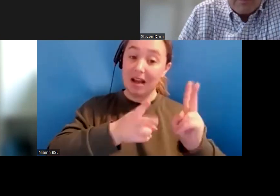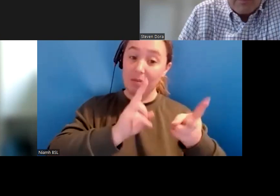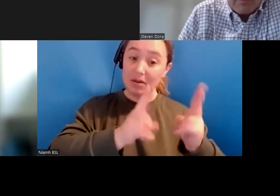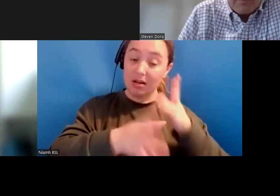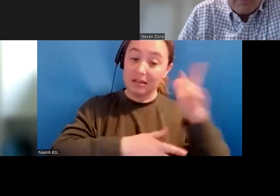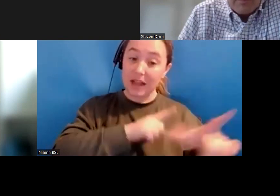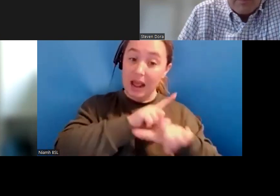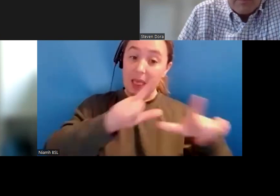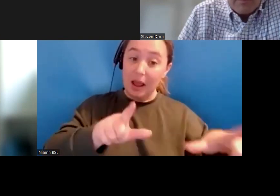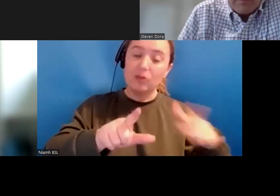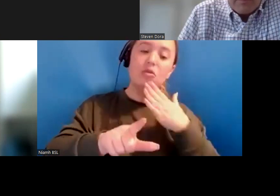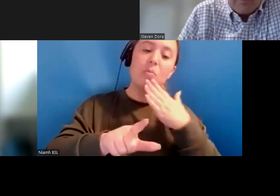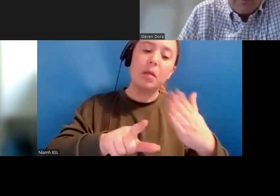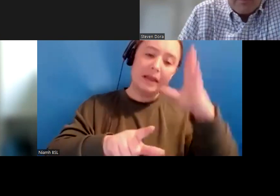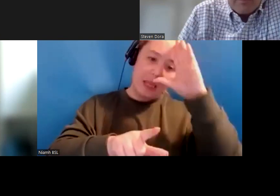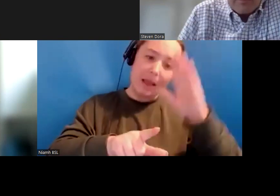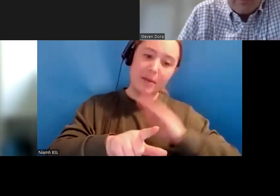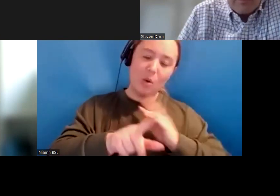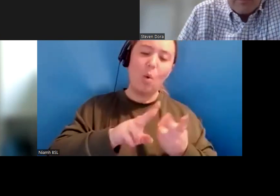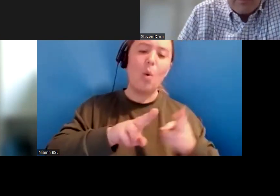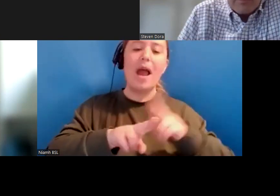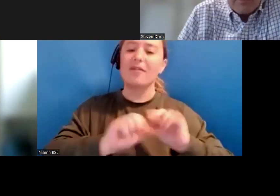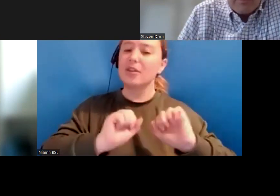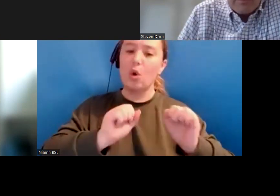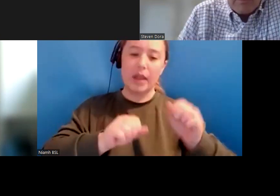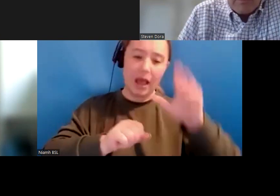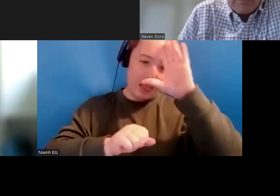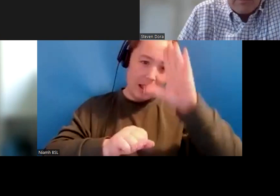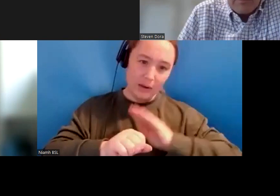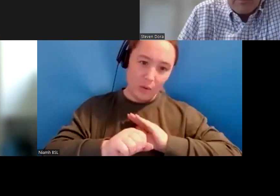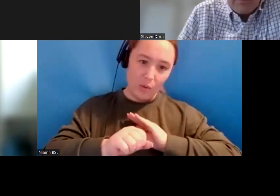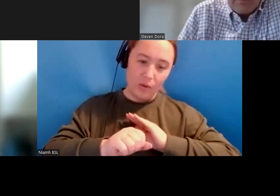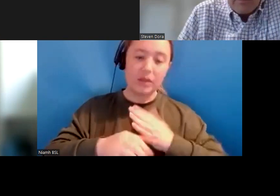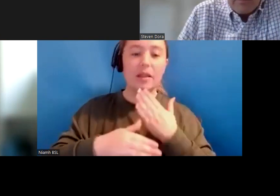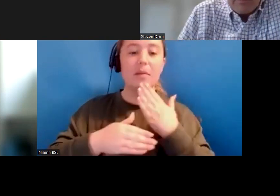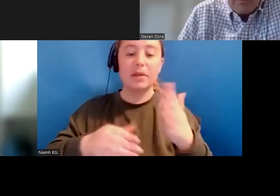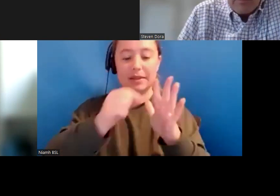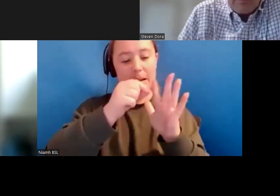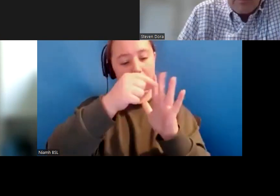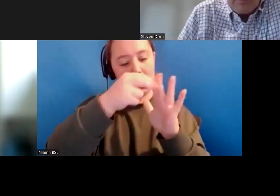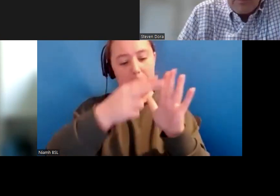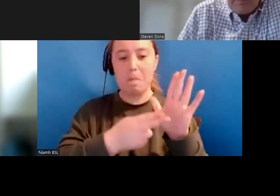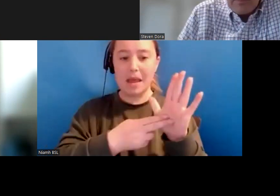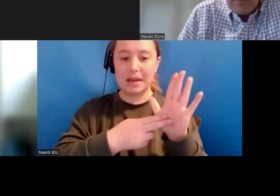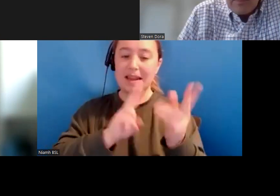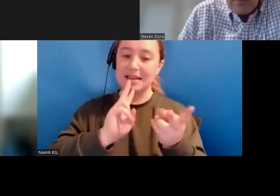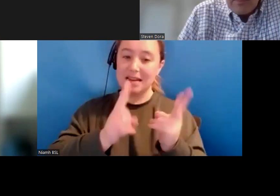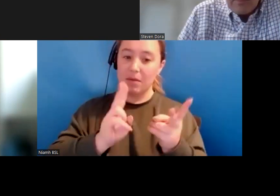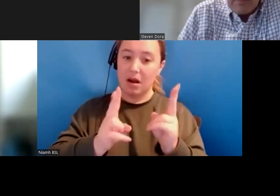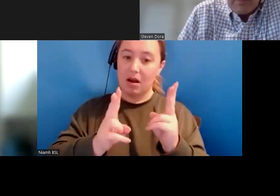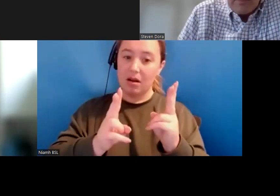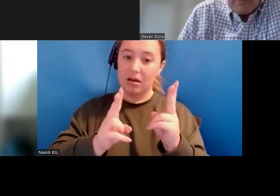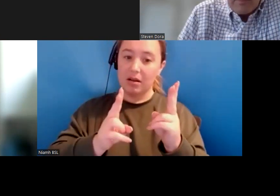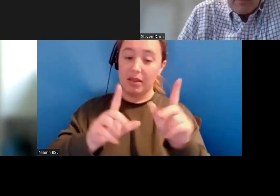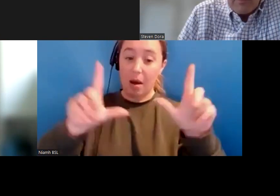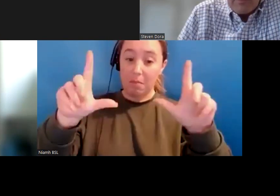aware that you need to pin the BSL interpreters on your screen. So to pin them, hover over their image, click on the